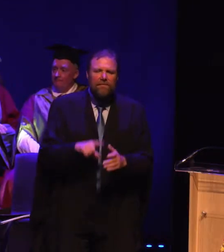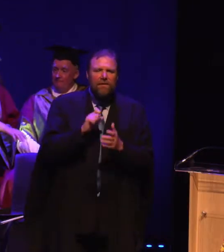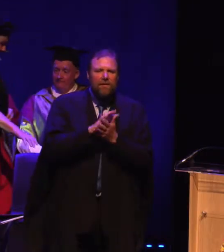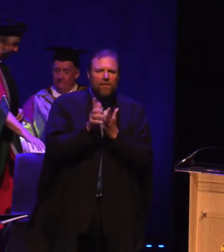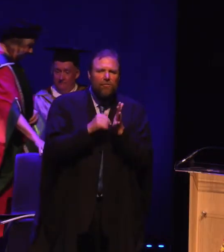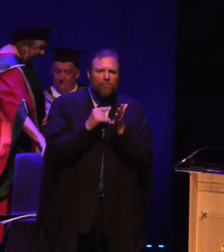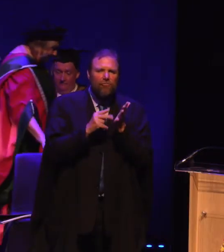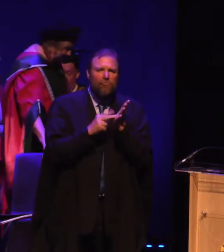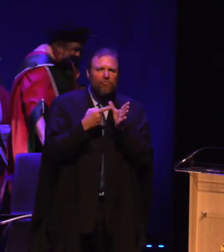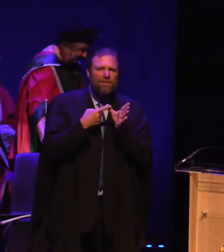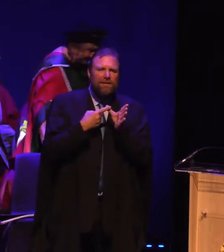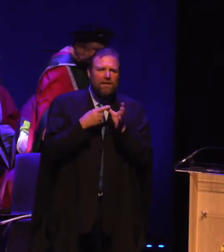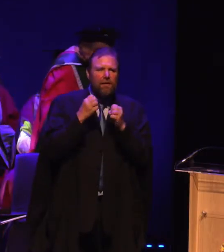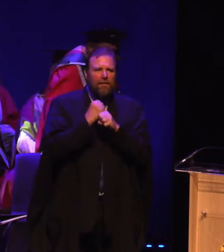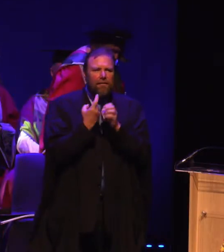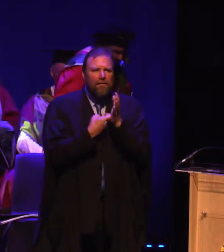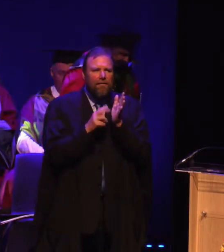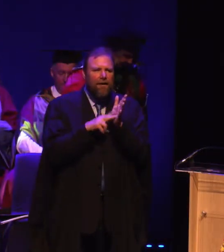Christina Louise Gardner.